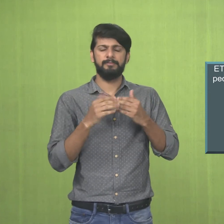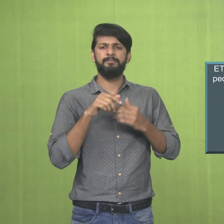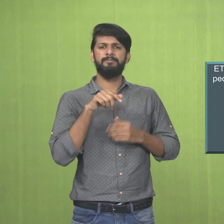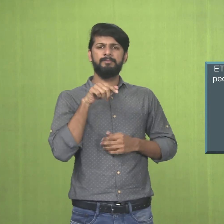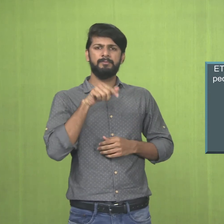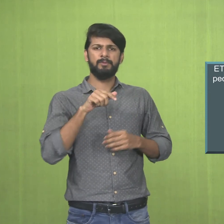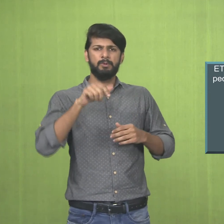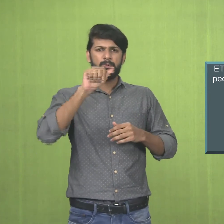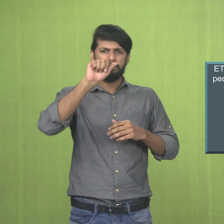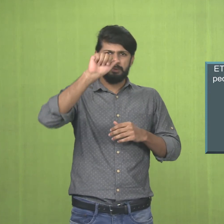Ethnic